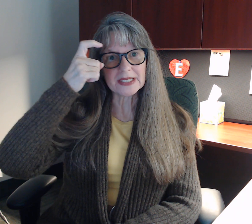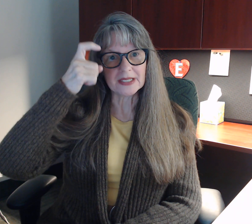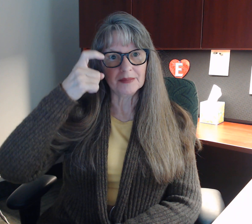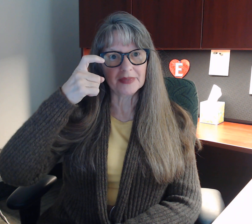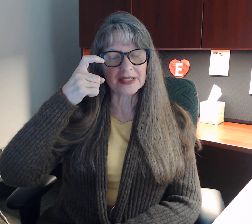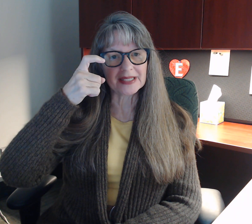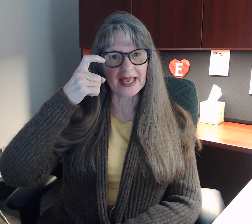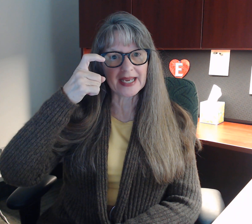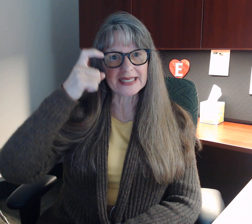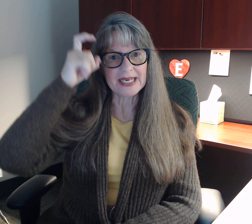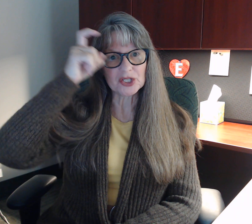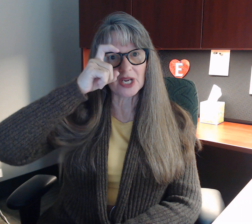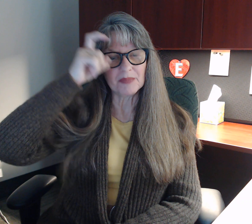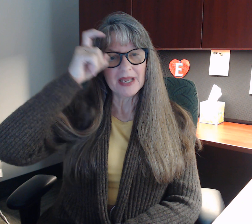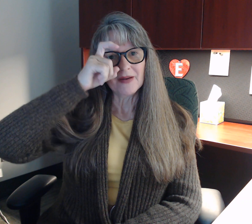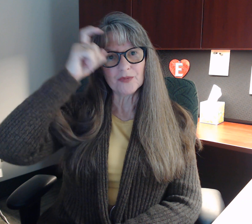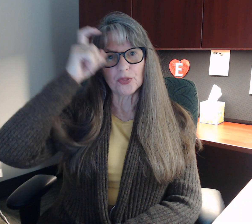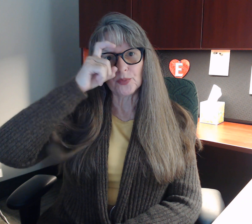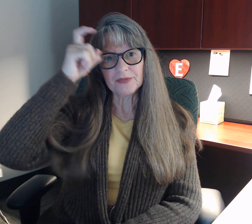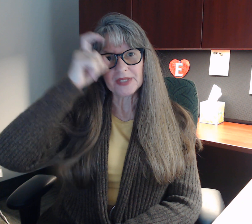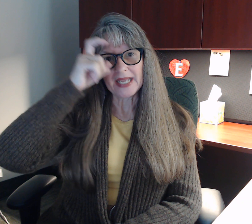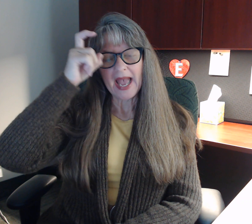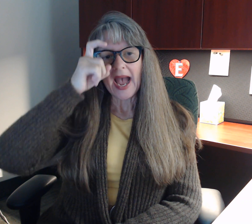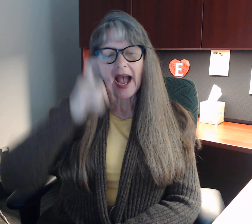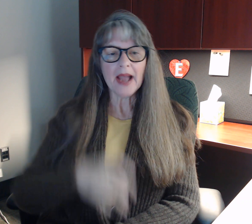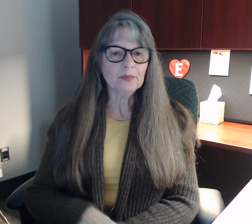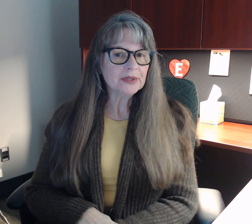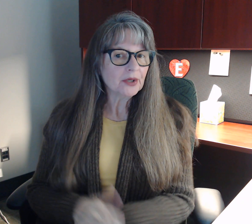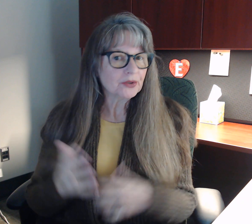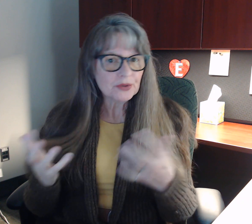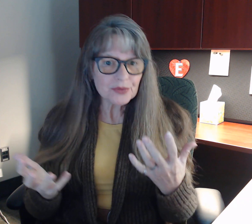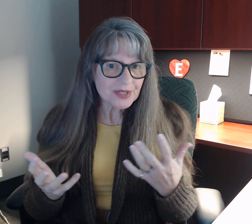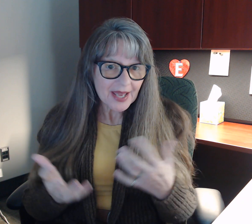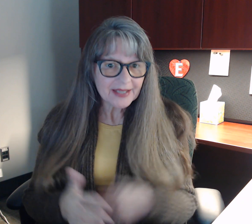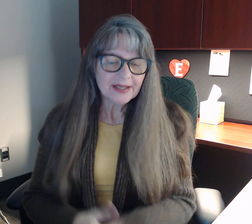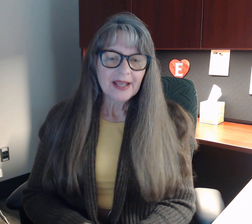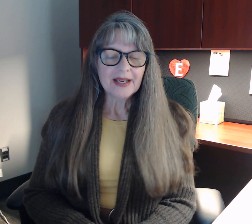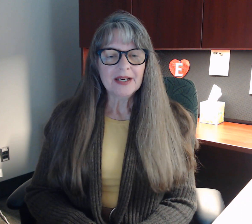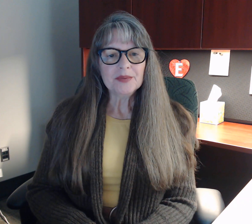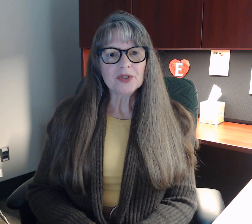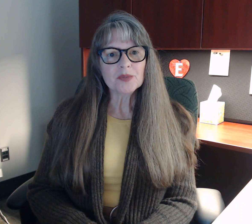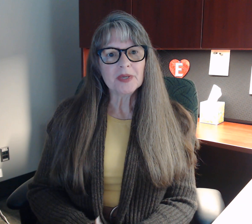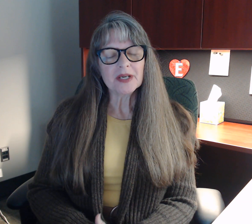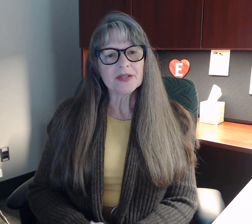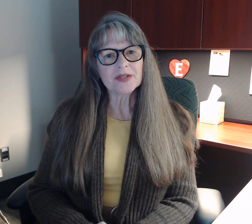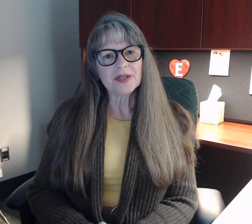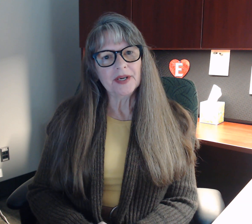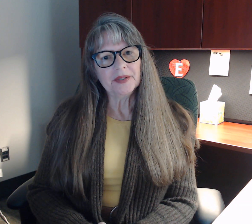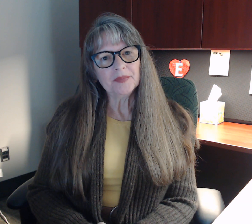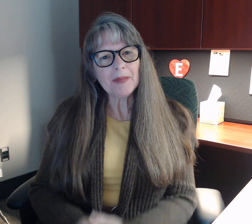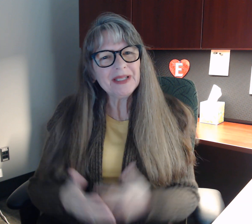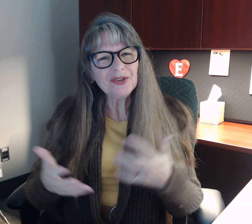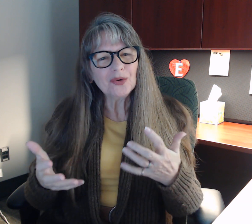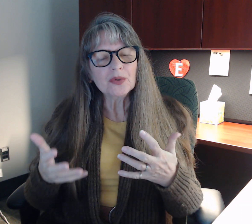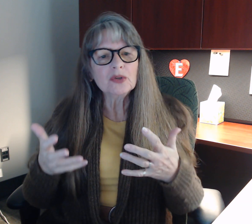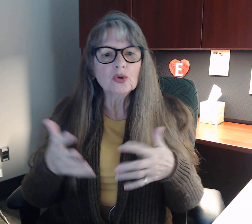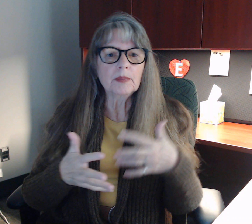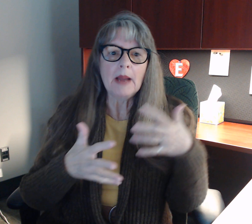wisdom. This is the X handshake for thrifty. I would not use that just because, I mean, I'm